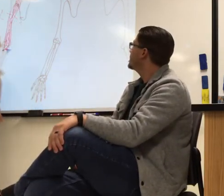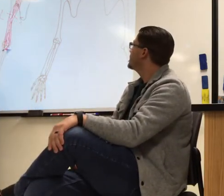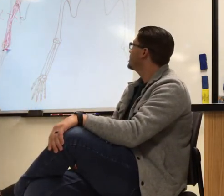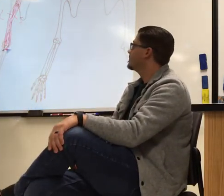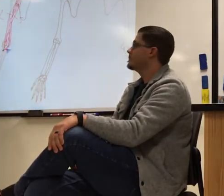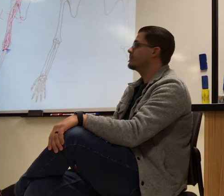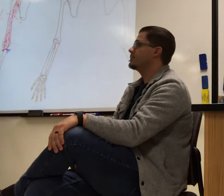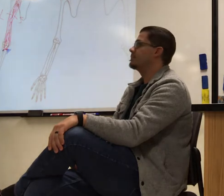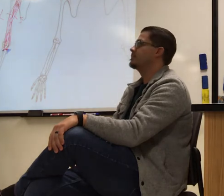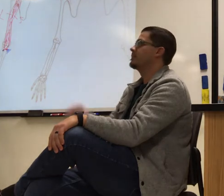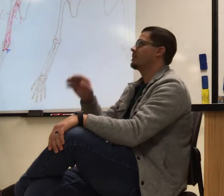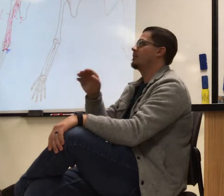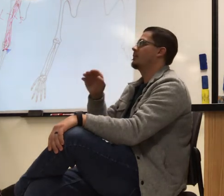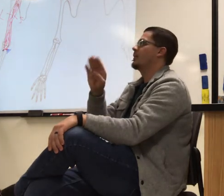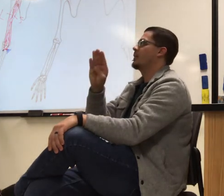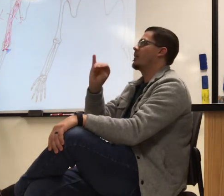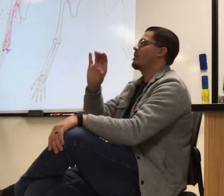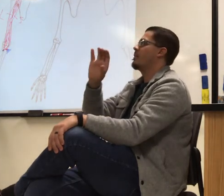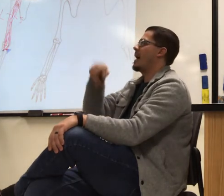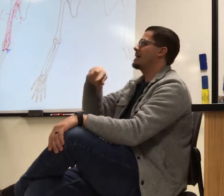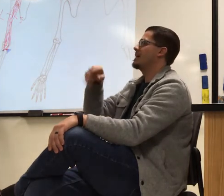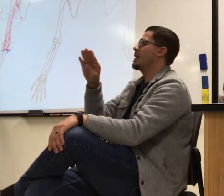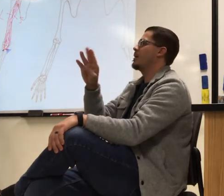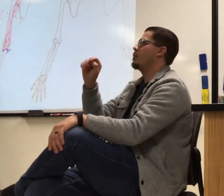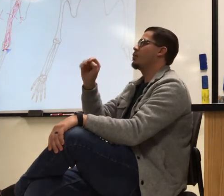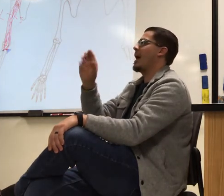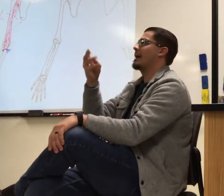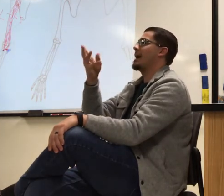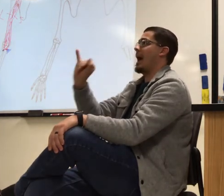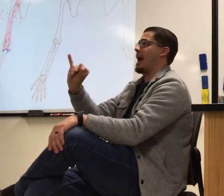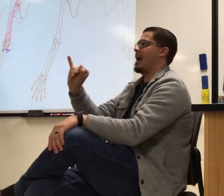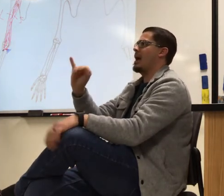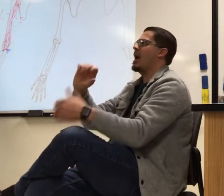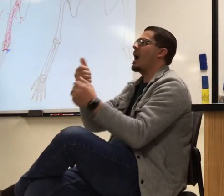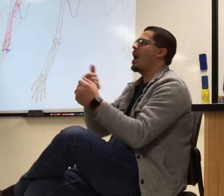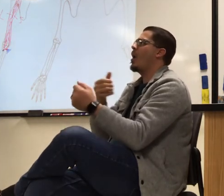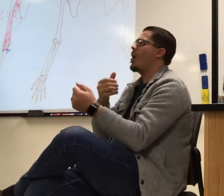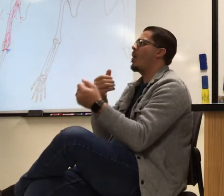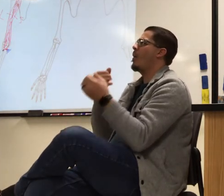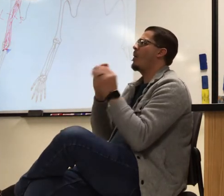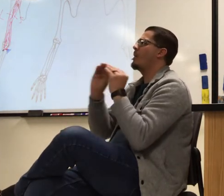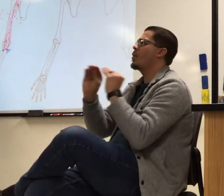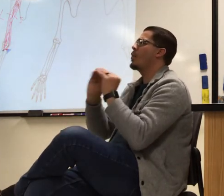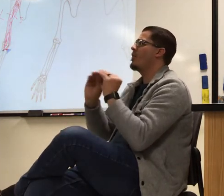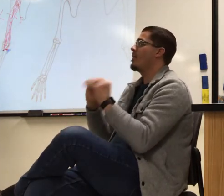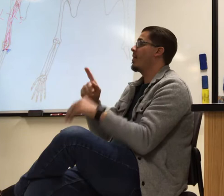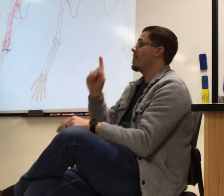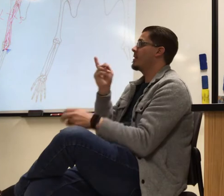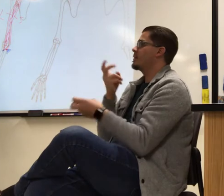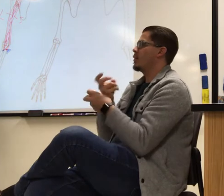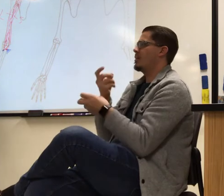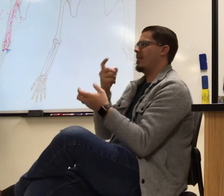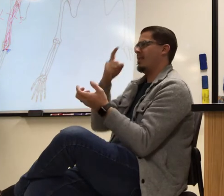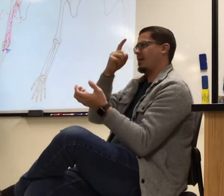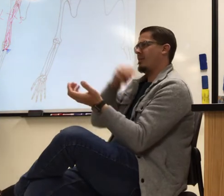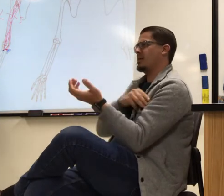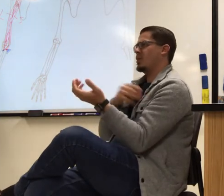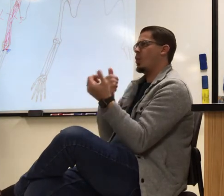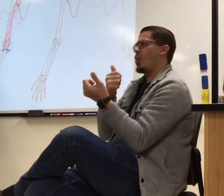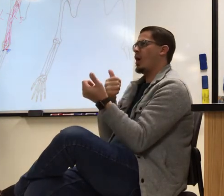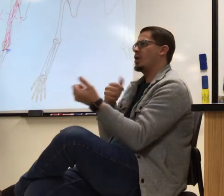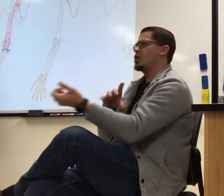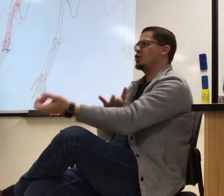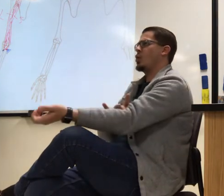So let's start to think about how it moves. This bone, this is how I think of muscles. I ask myself, what joint does it